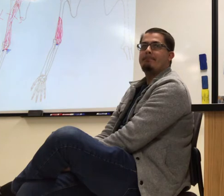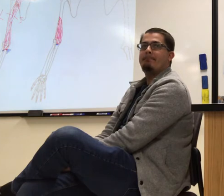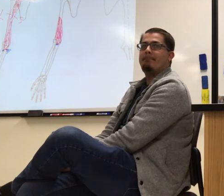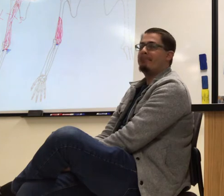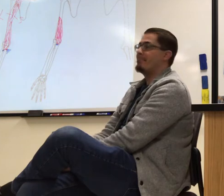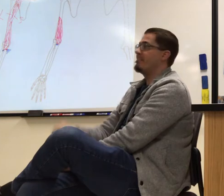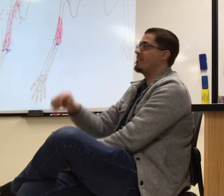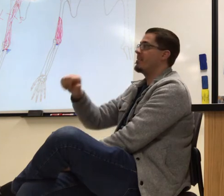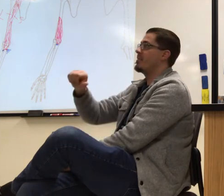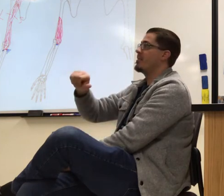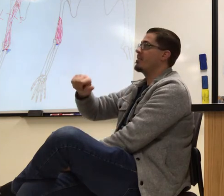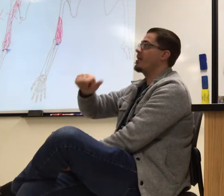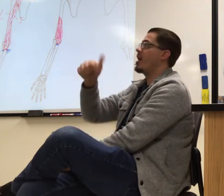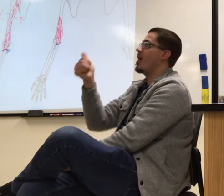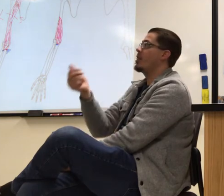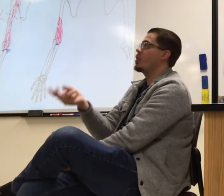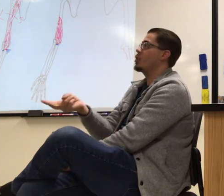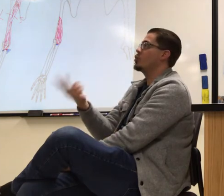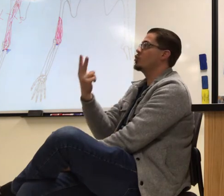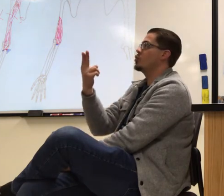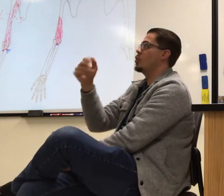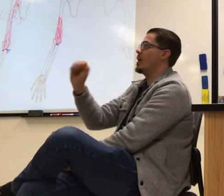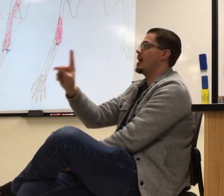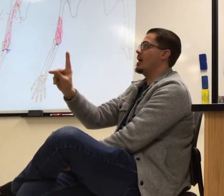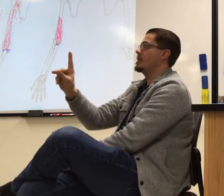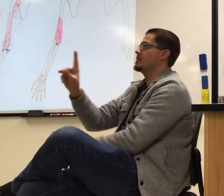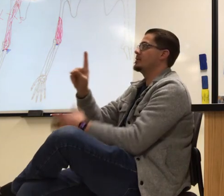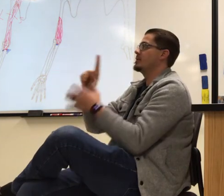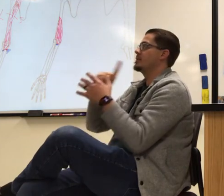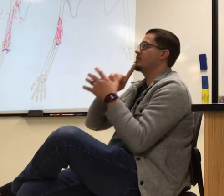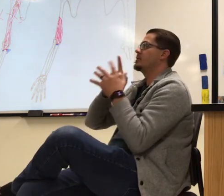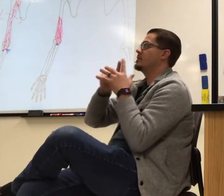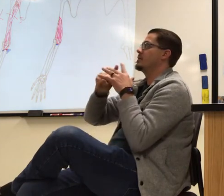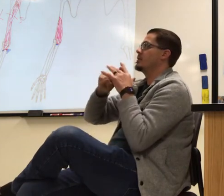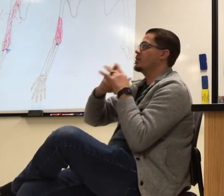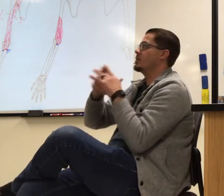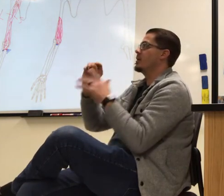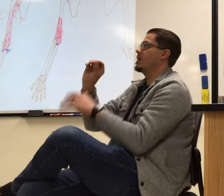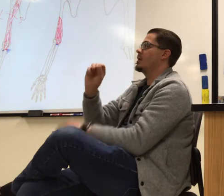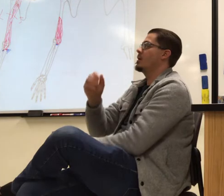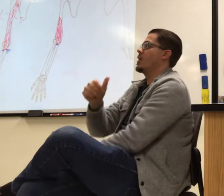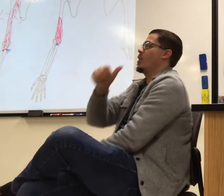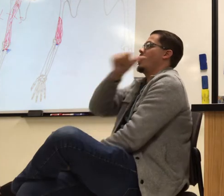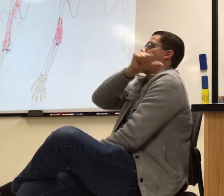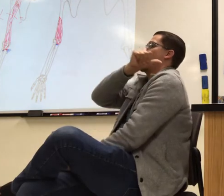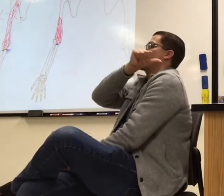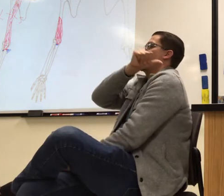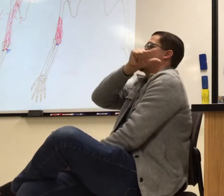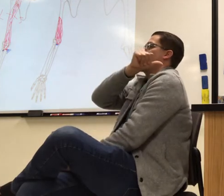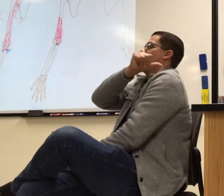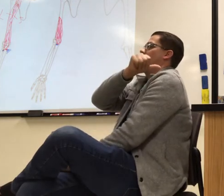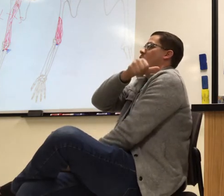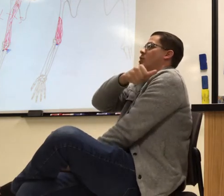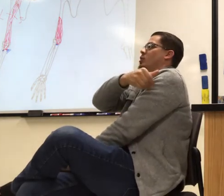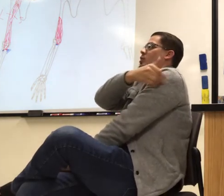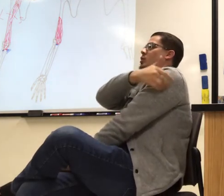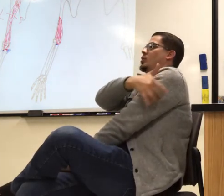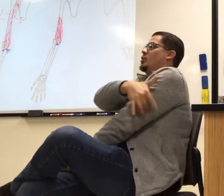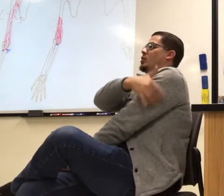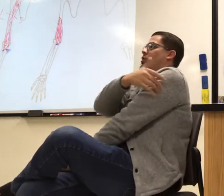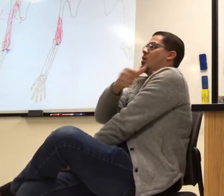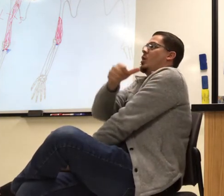The other two heads basically originate posterior shaft of humerus.